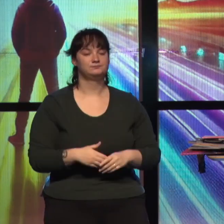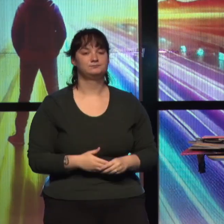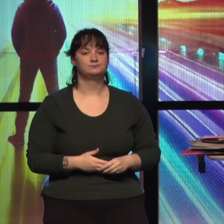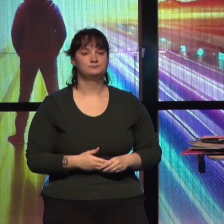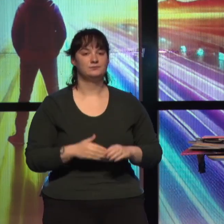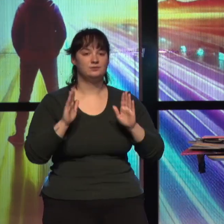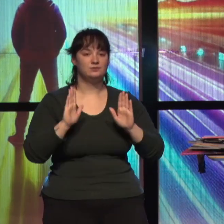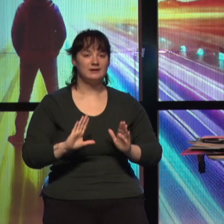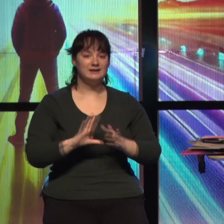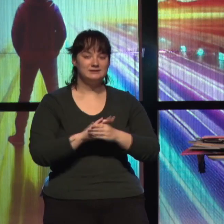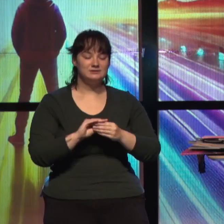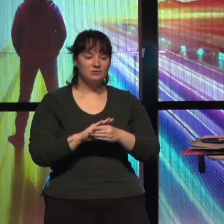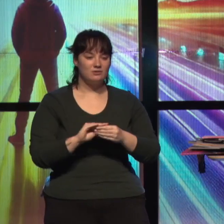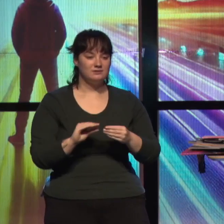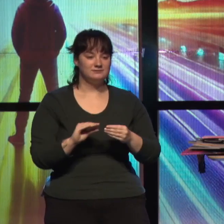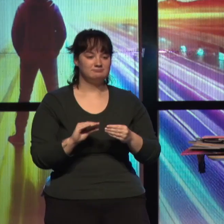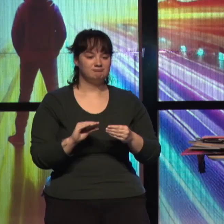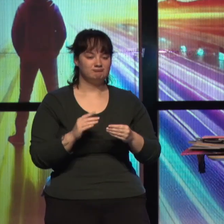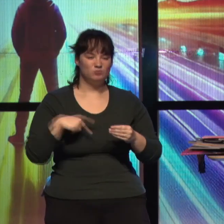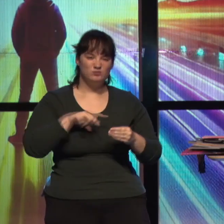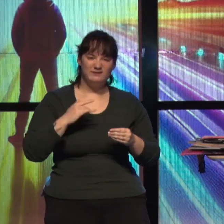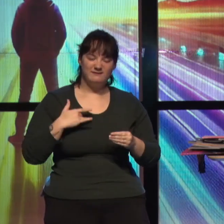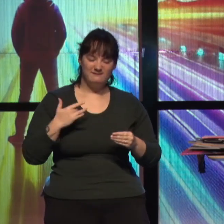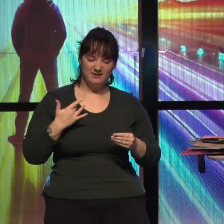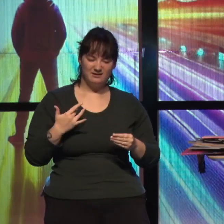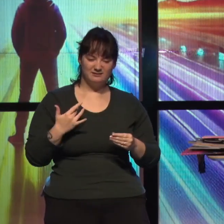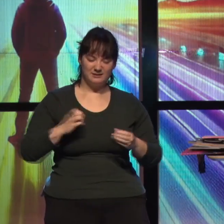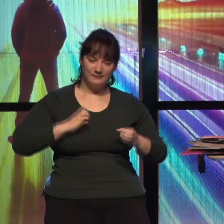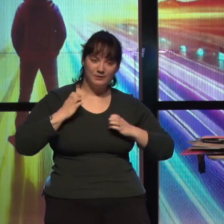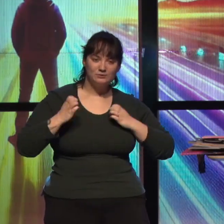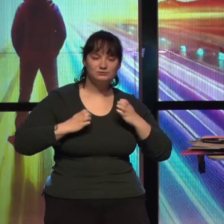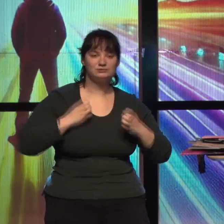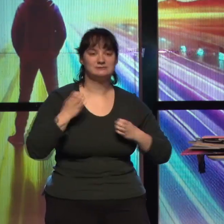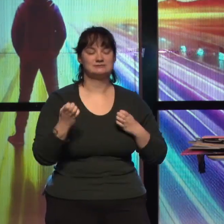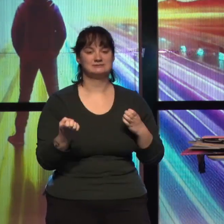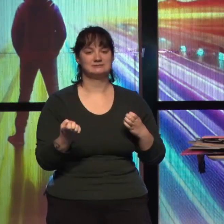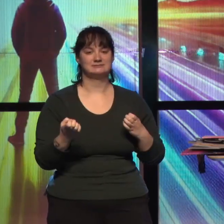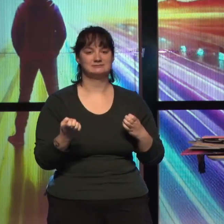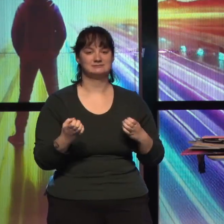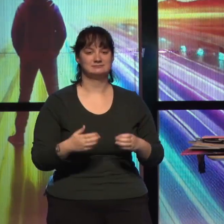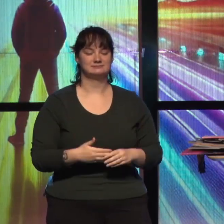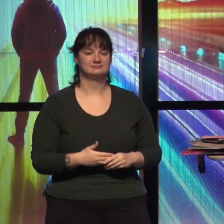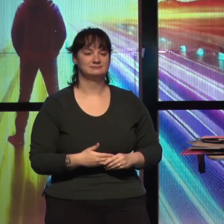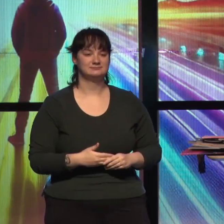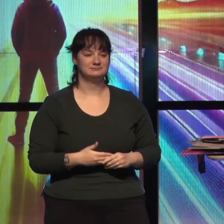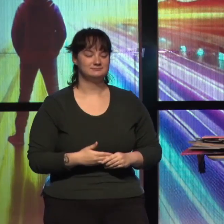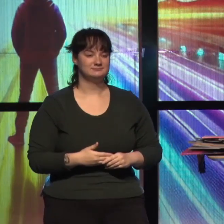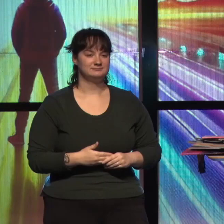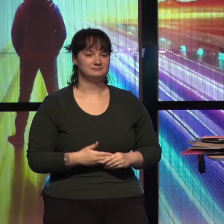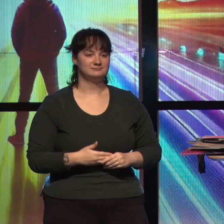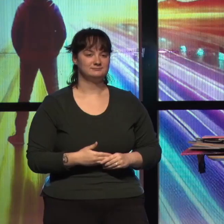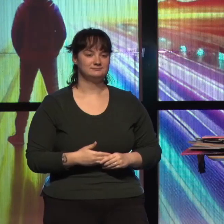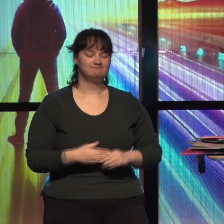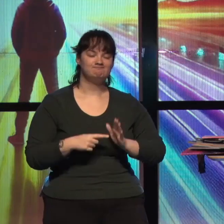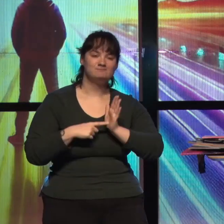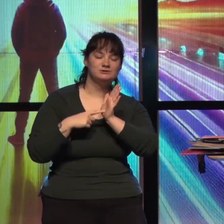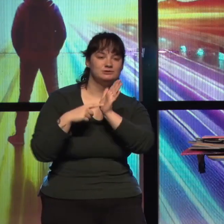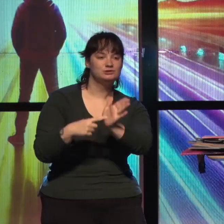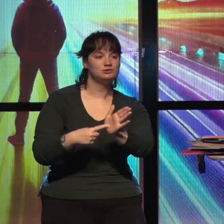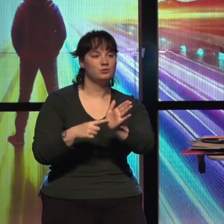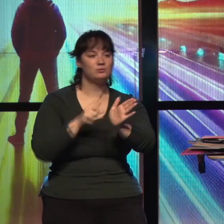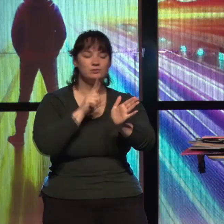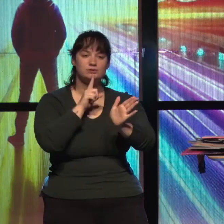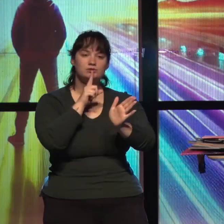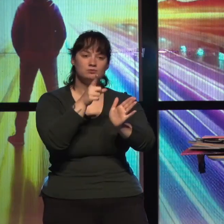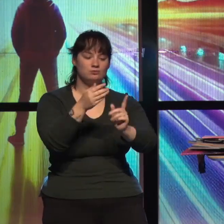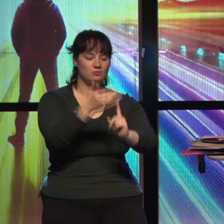they move us, right? Because they unveil our biases, because they reveal a truth that might be hidden from us, and they put it